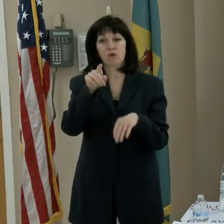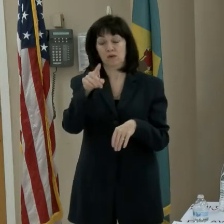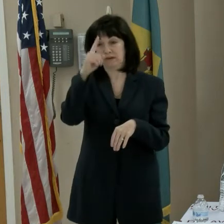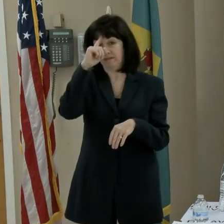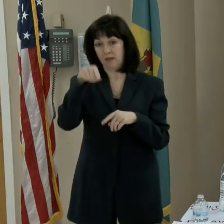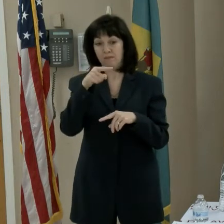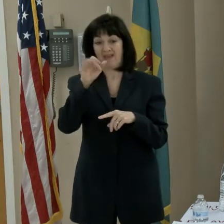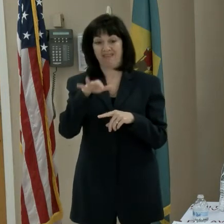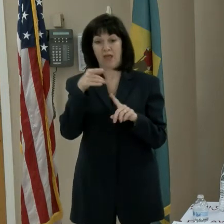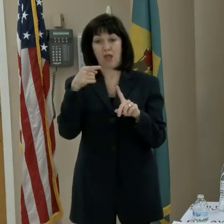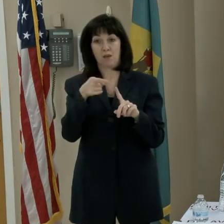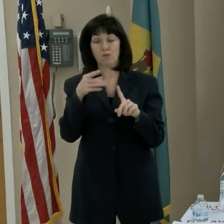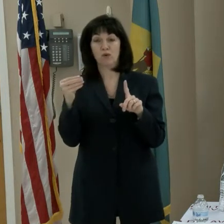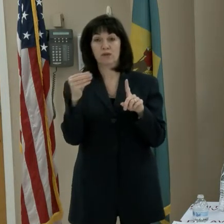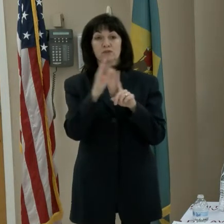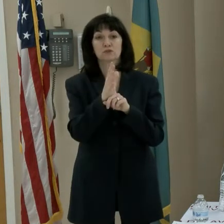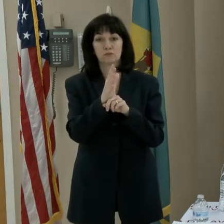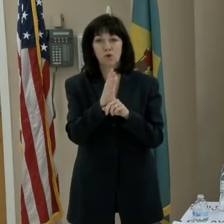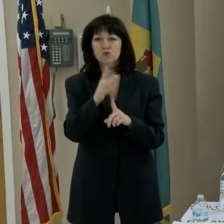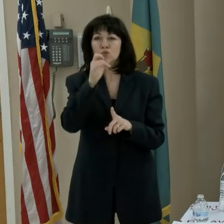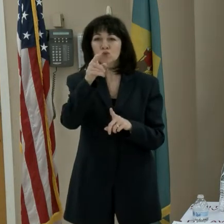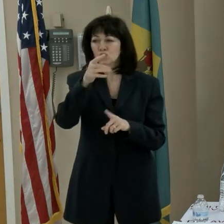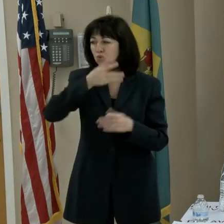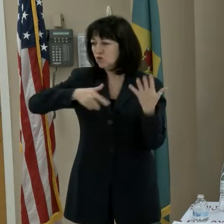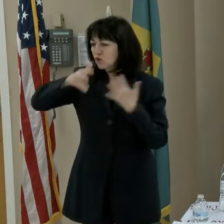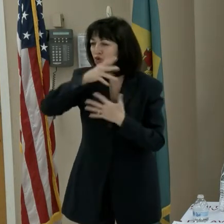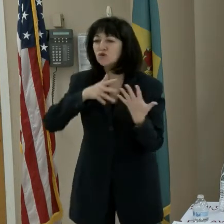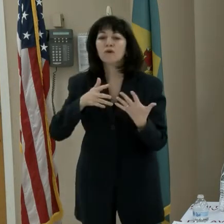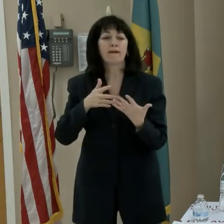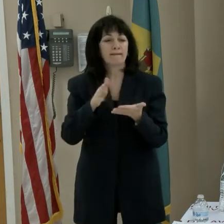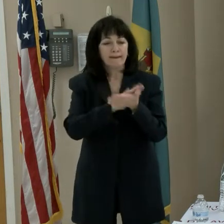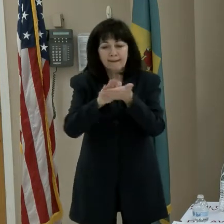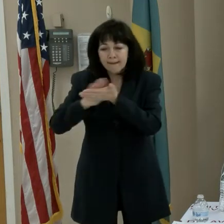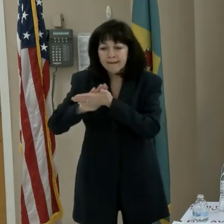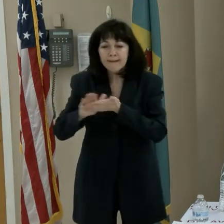contact of who you're around, to make sure that we're thinking about cleaning surfaces,